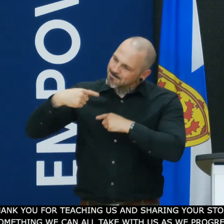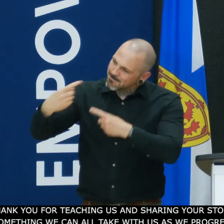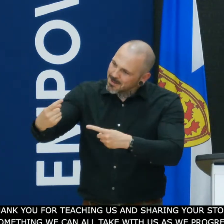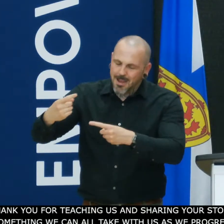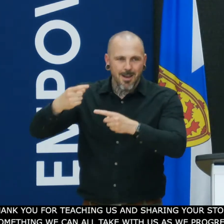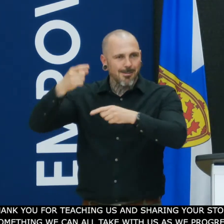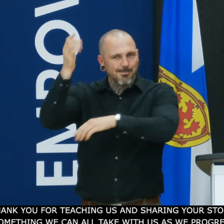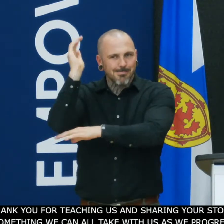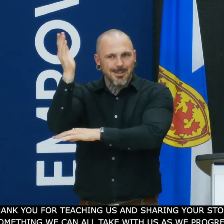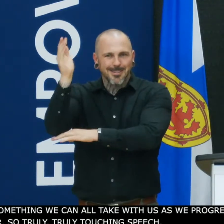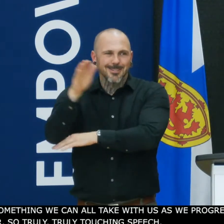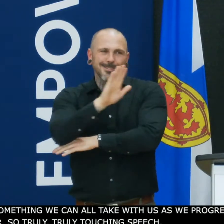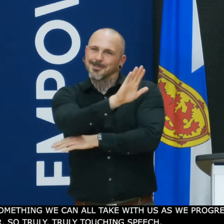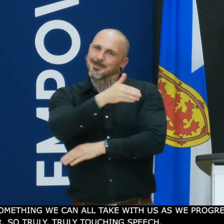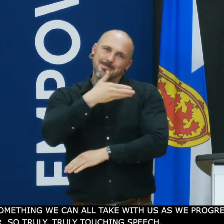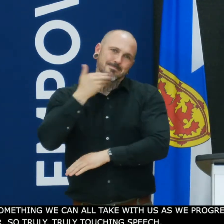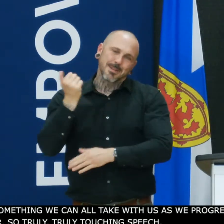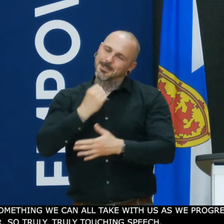Congratulations.